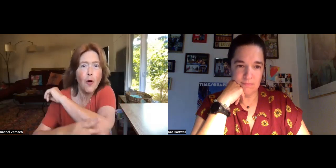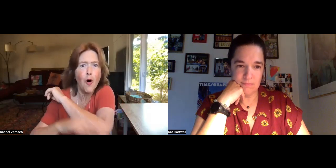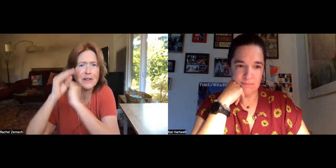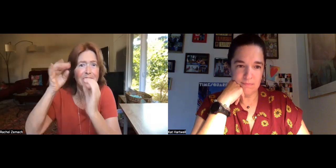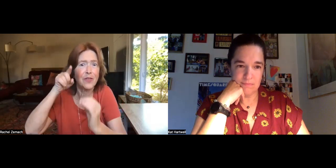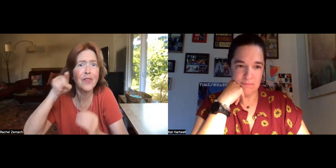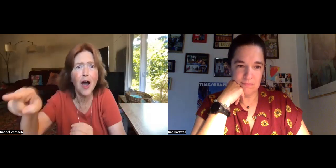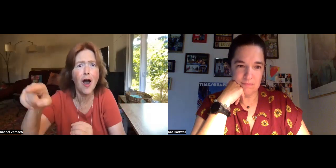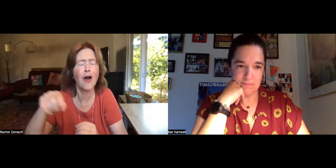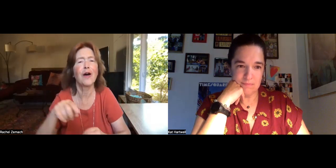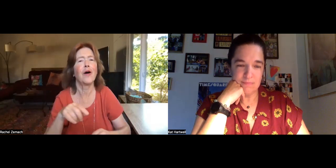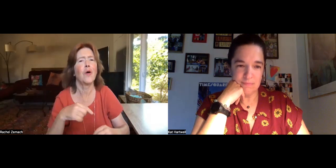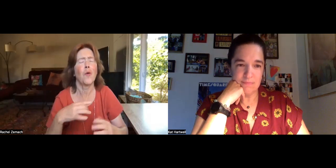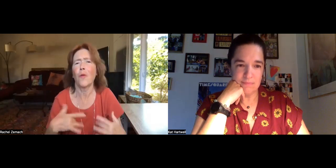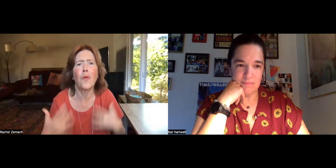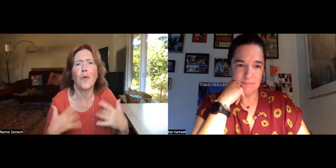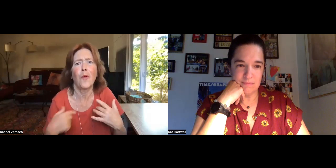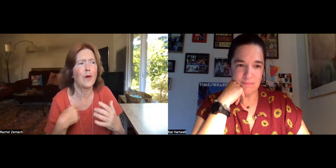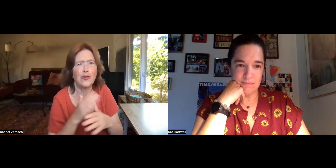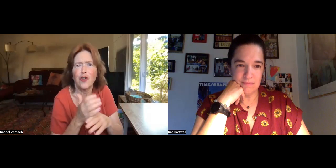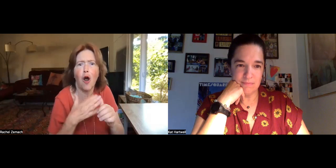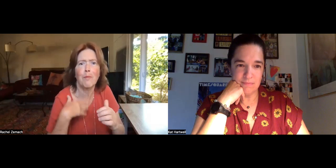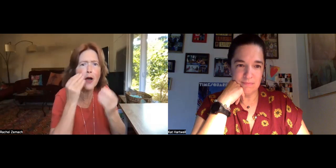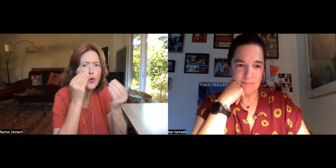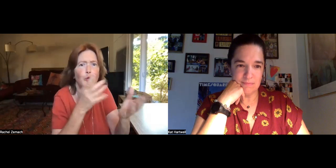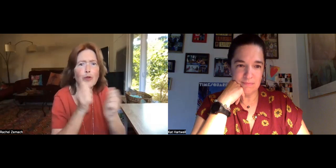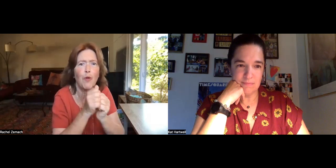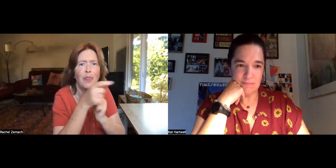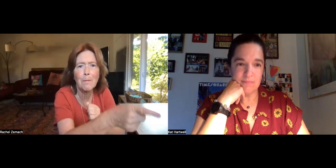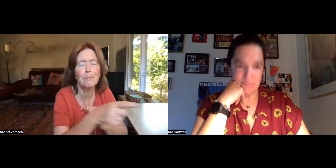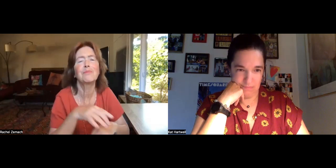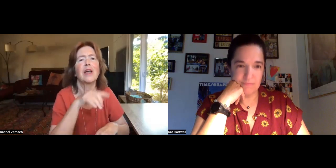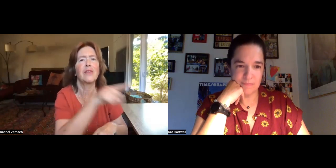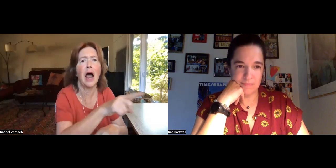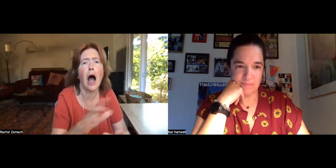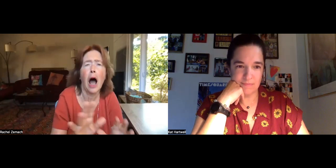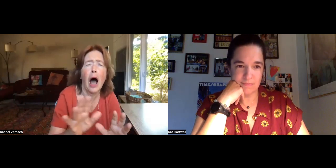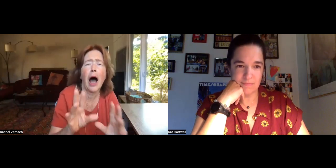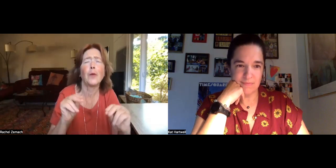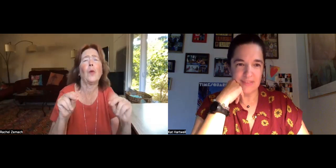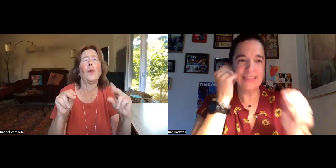I'll teach there. Share my food with them. There.